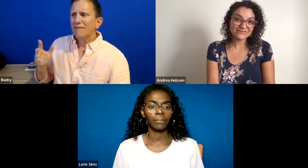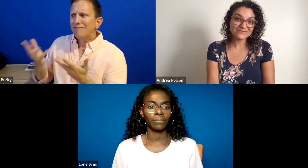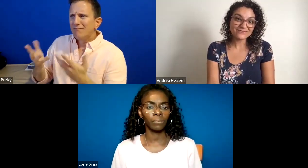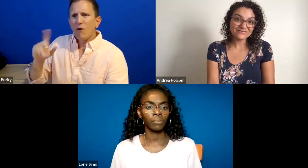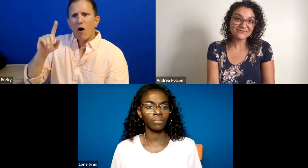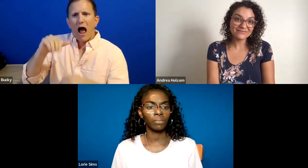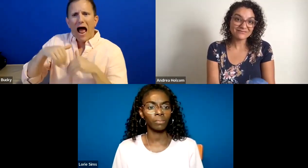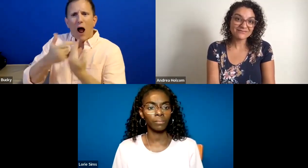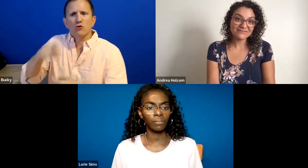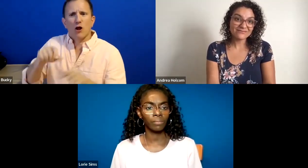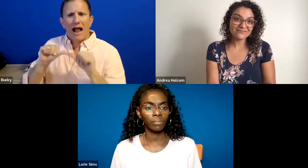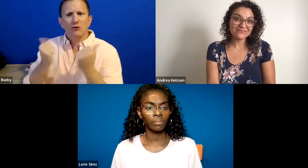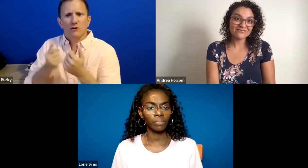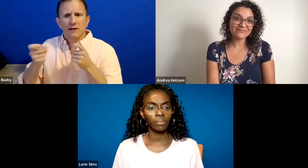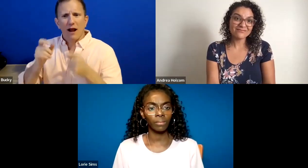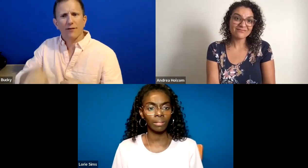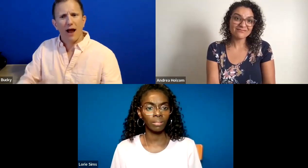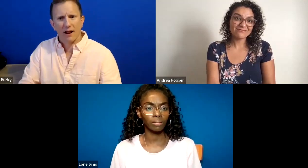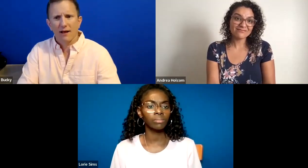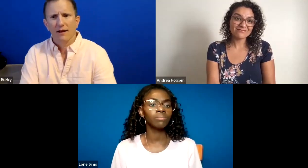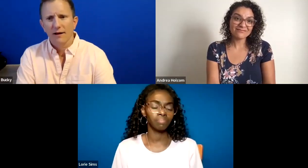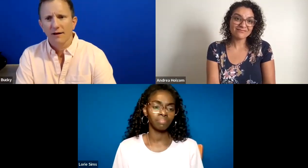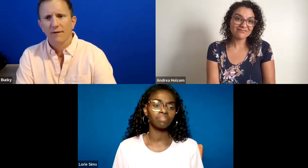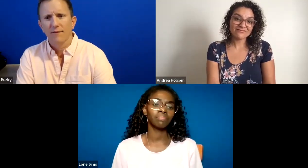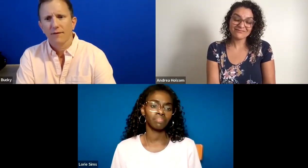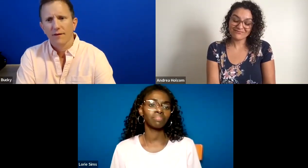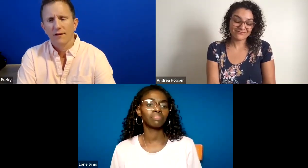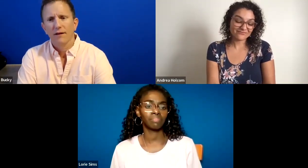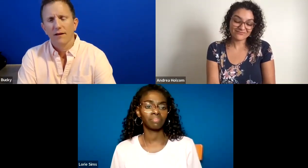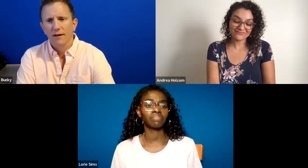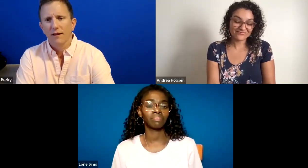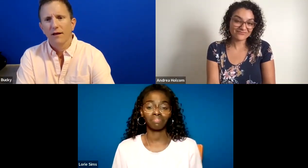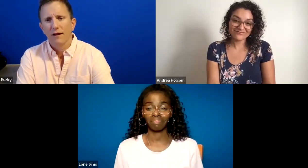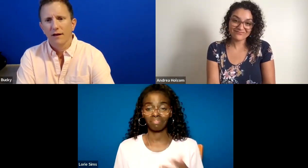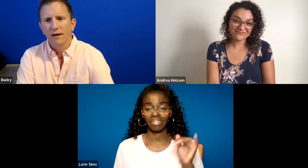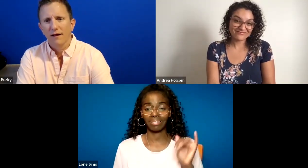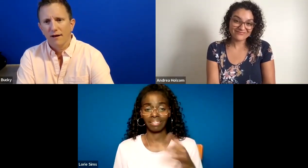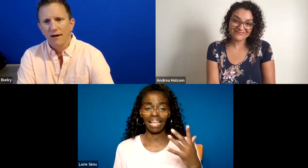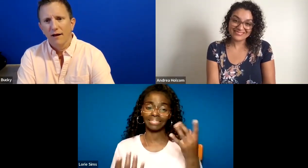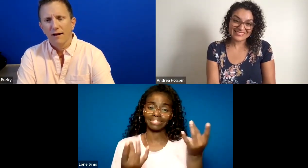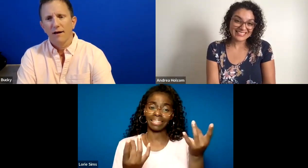that are promoting hate, the question is how does an agency deal with that?